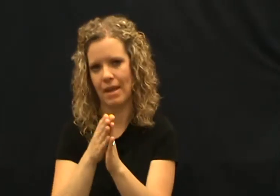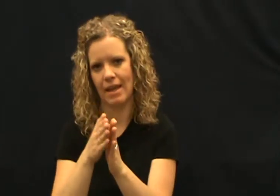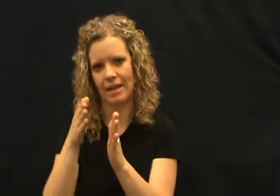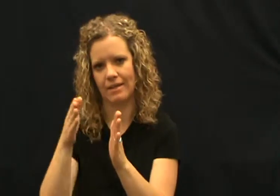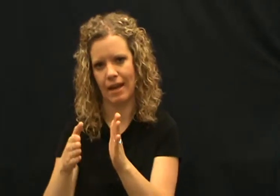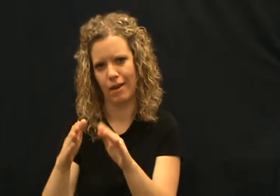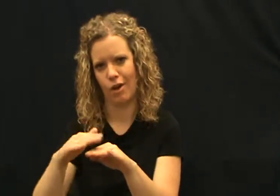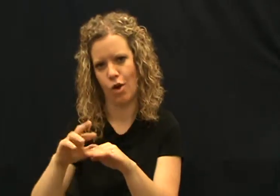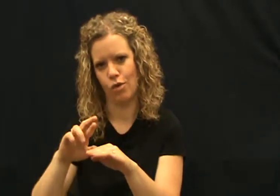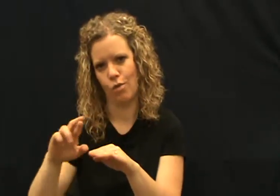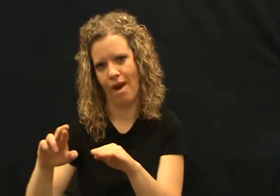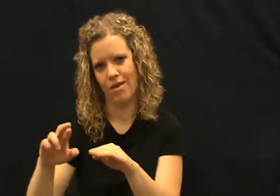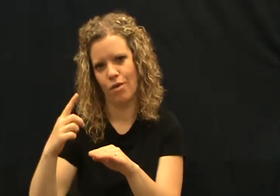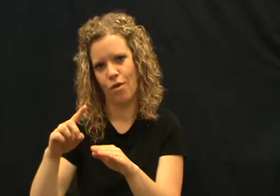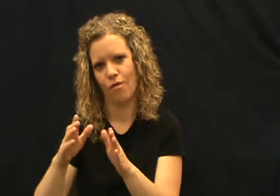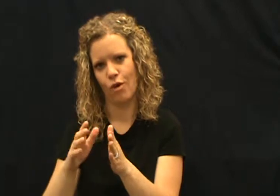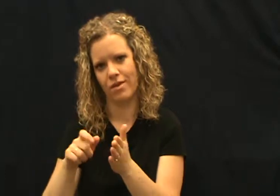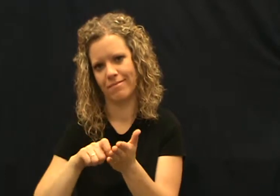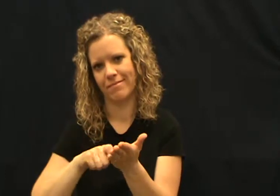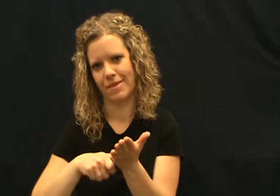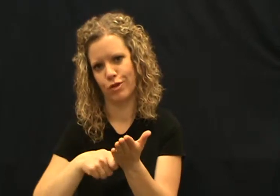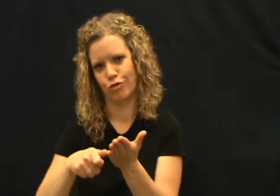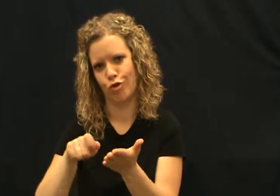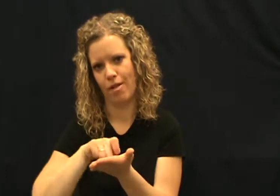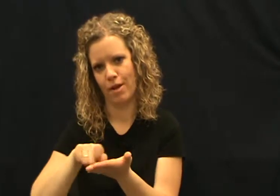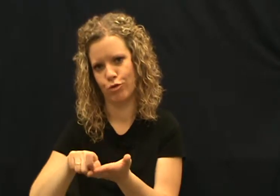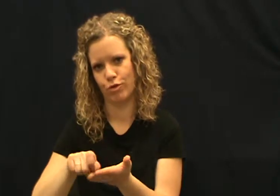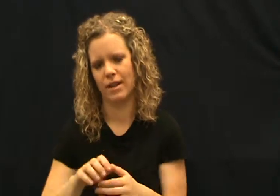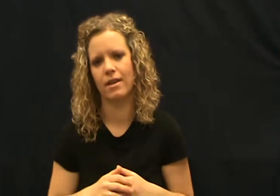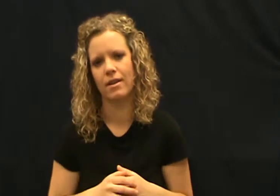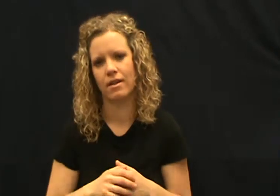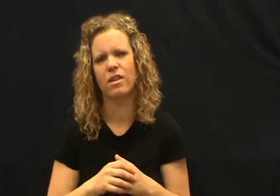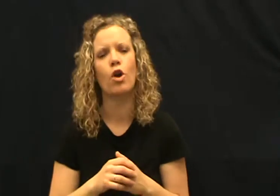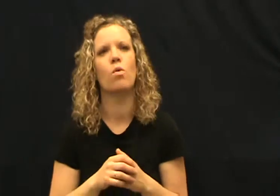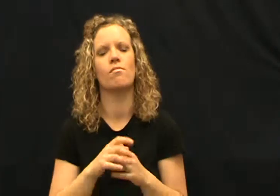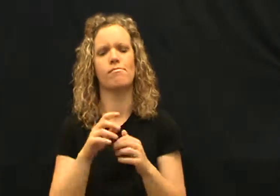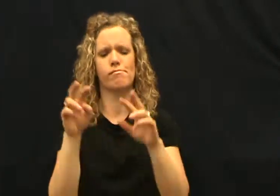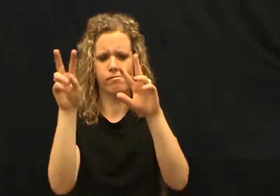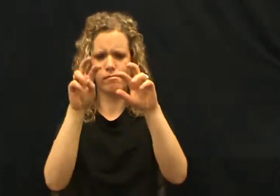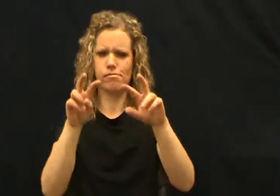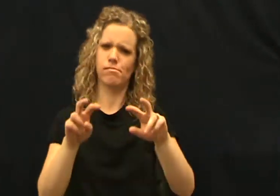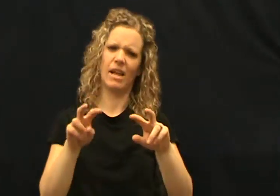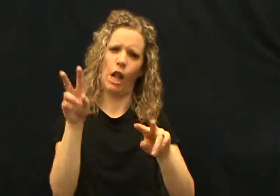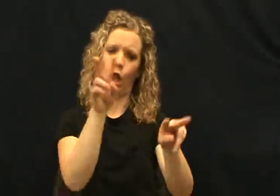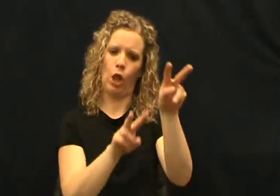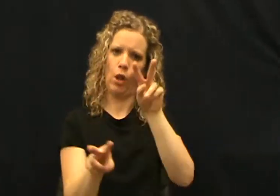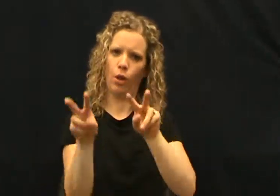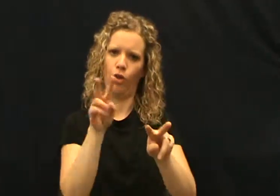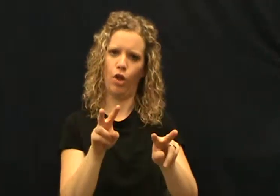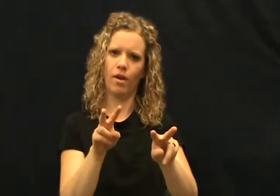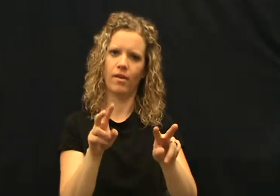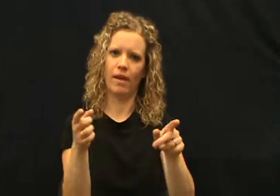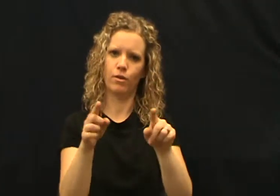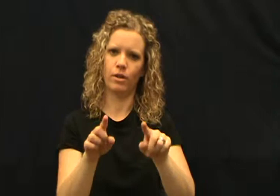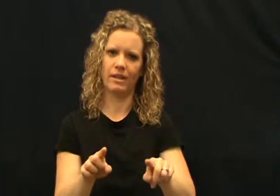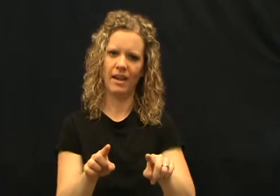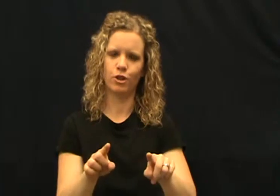entry. Now, take a look at all of those transactions and get a feel for how they were